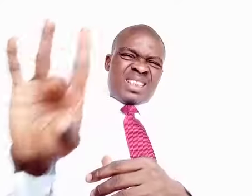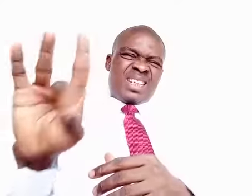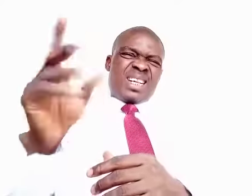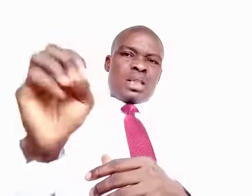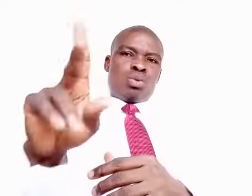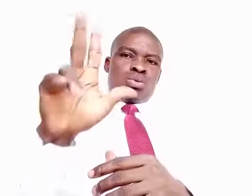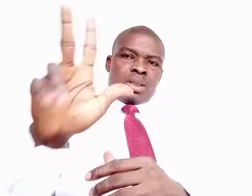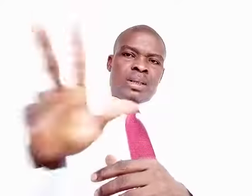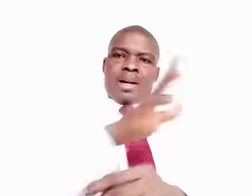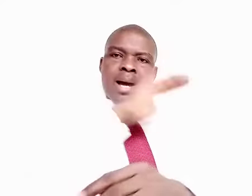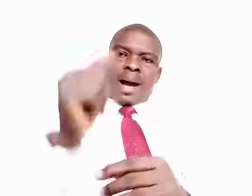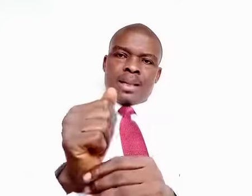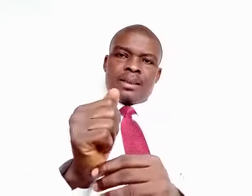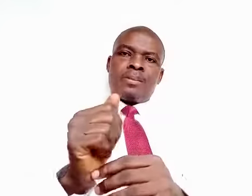982 3823 and